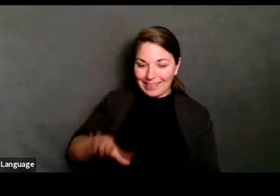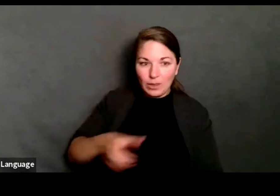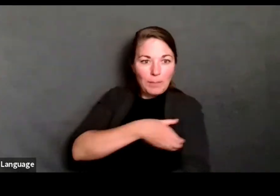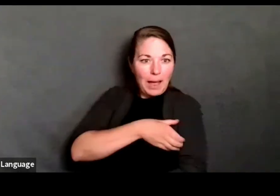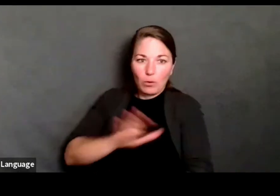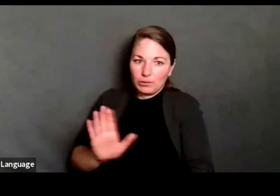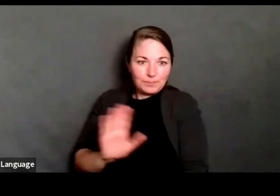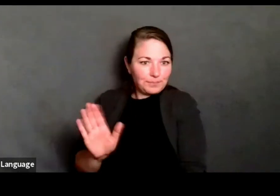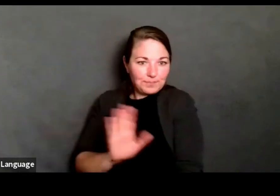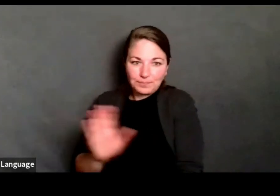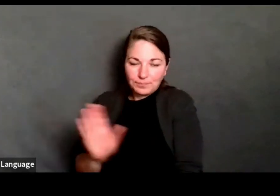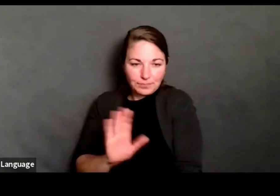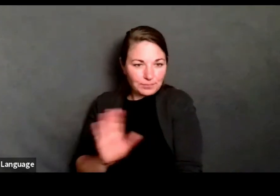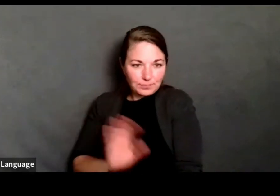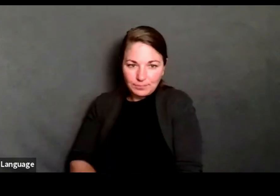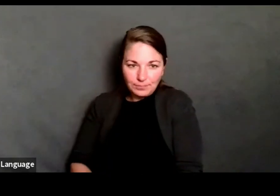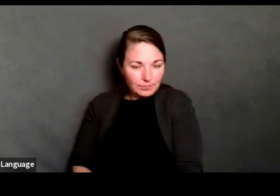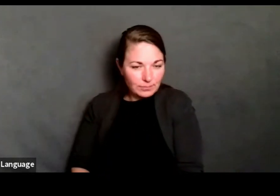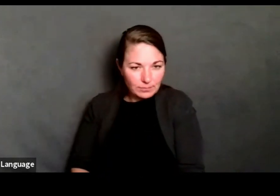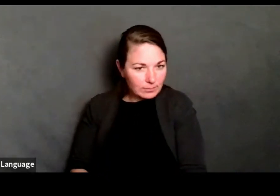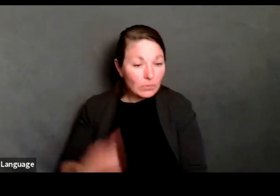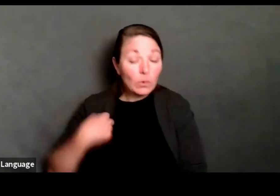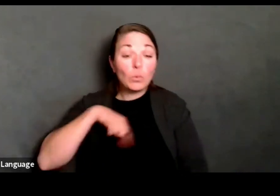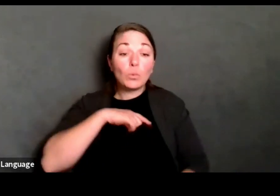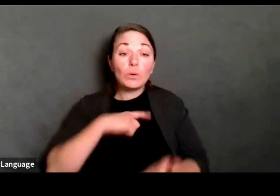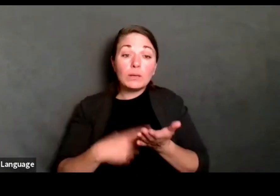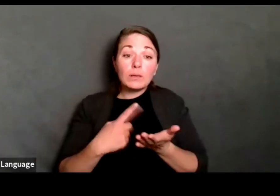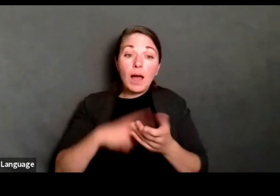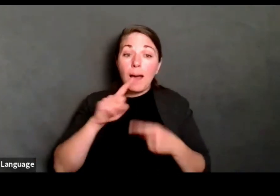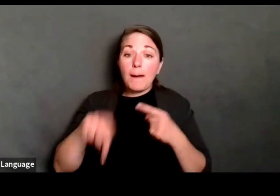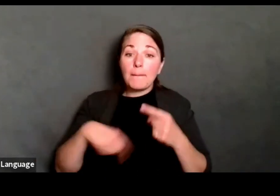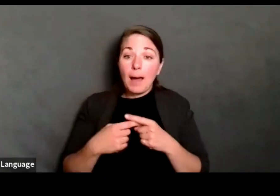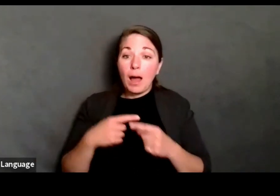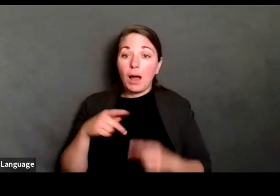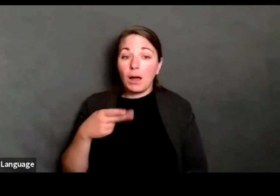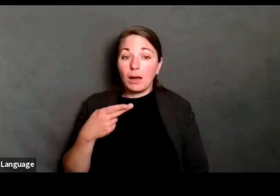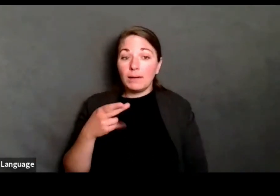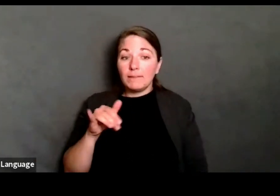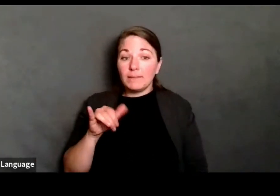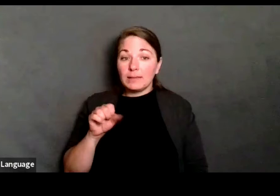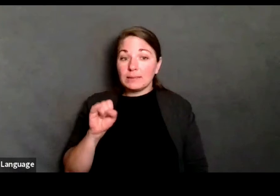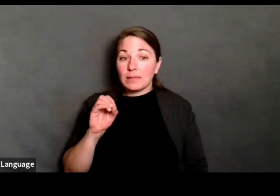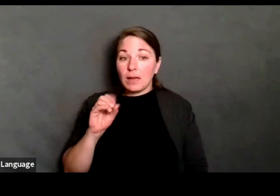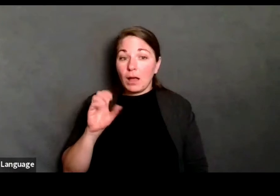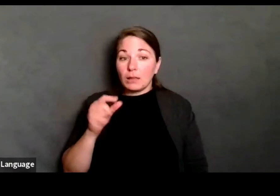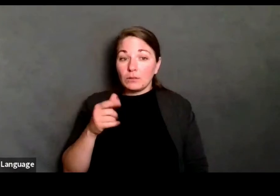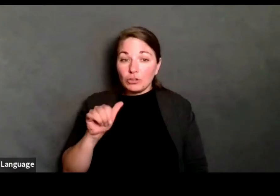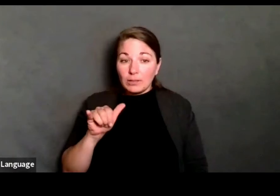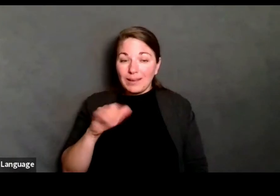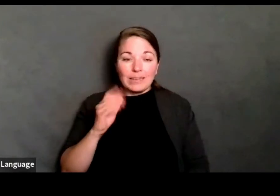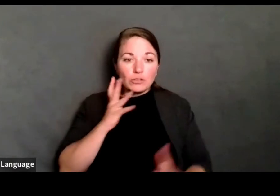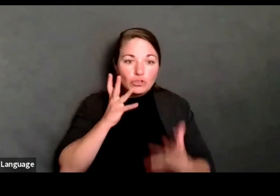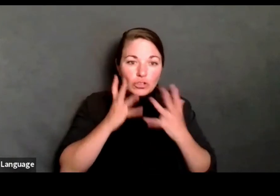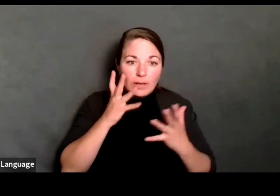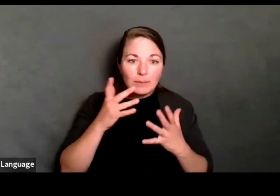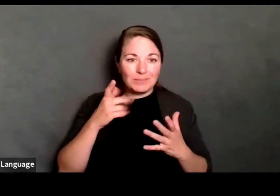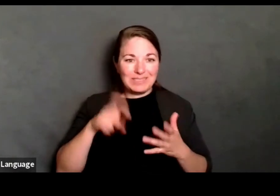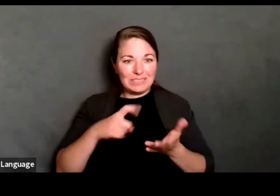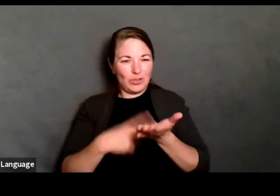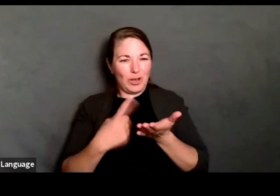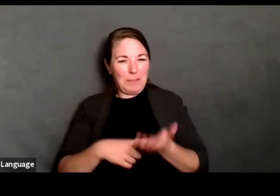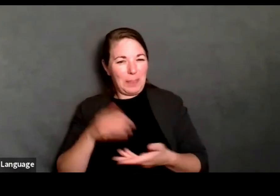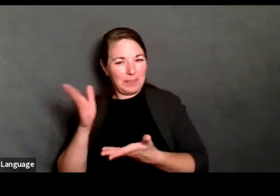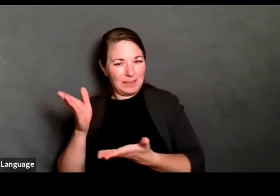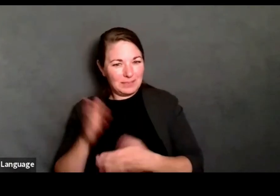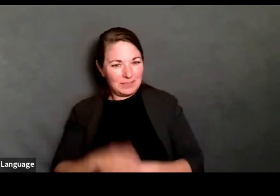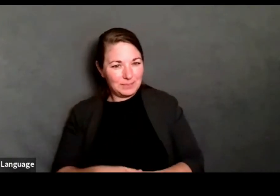Now, as we talk about physiology and shame, we also need to discuss arousal nonconcordance. Now, those